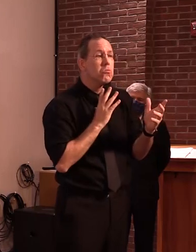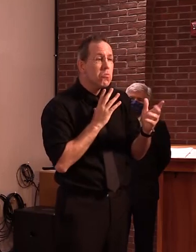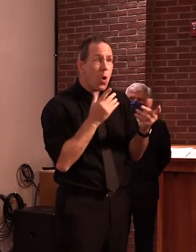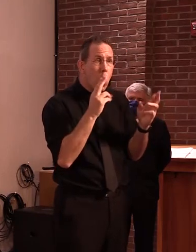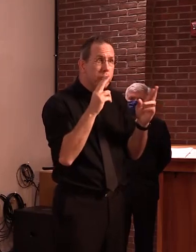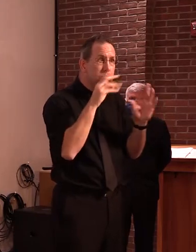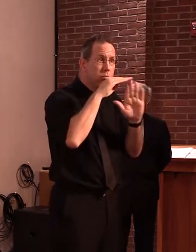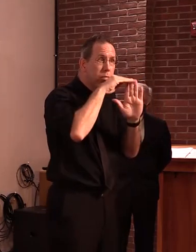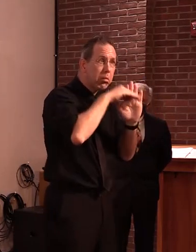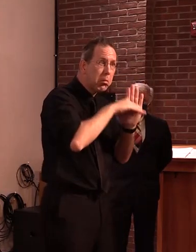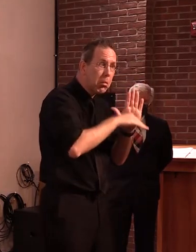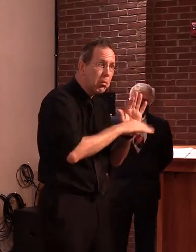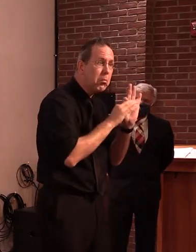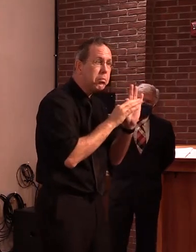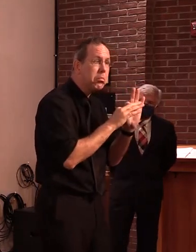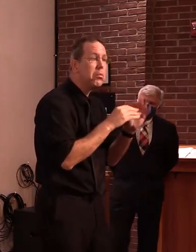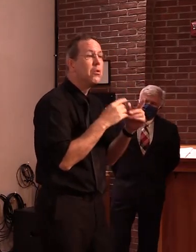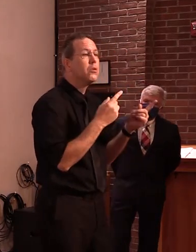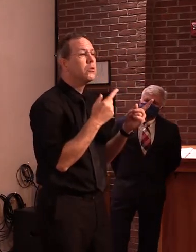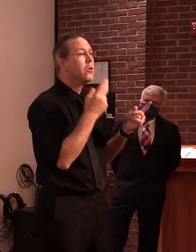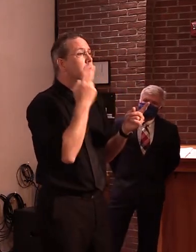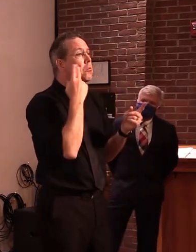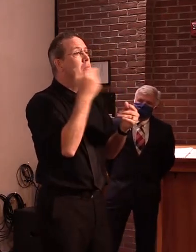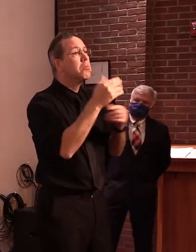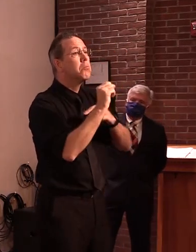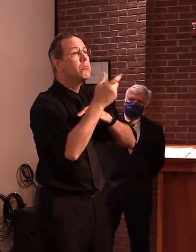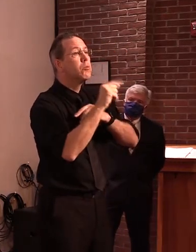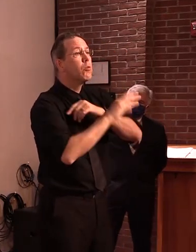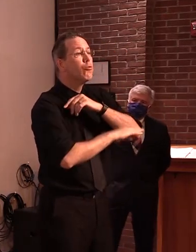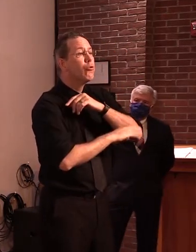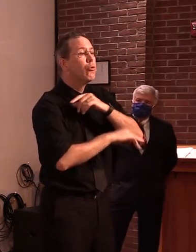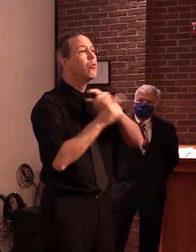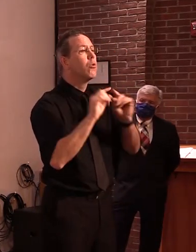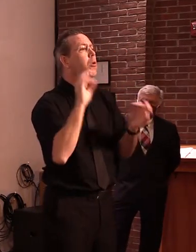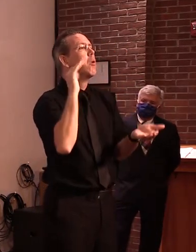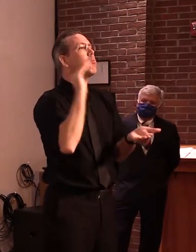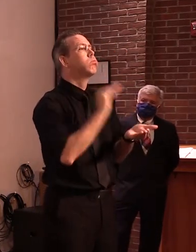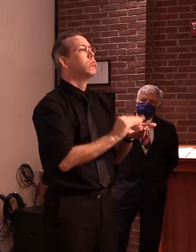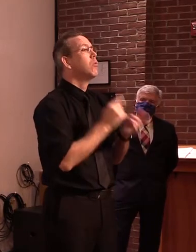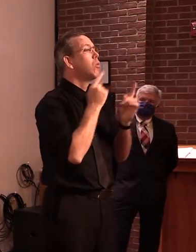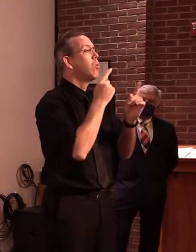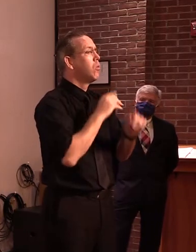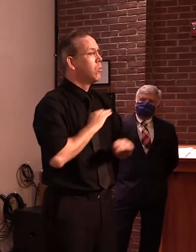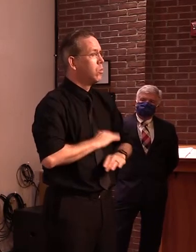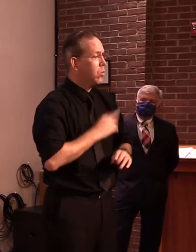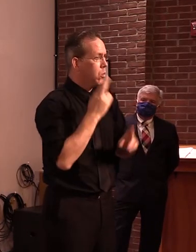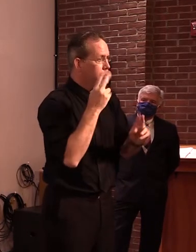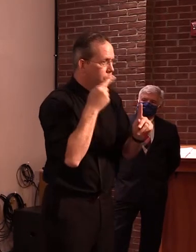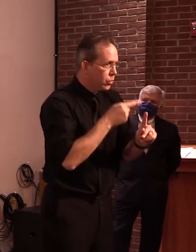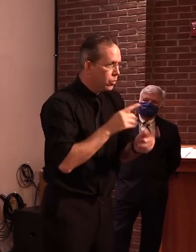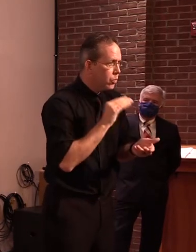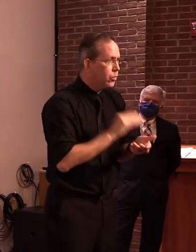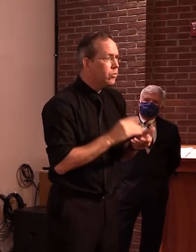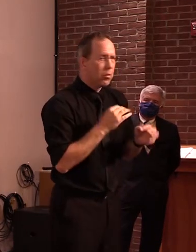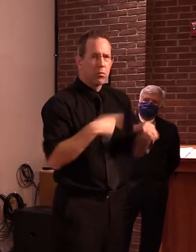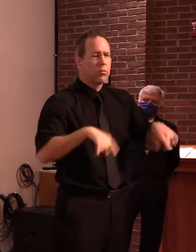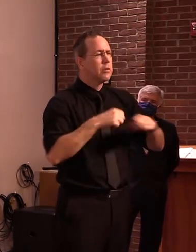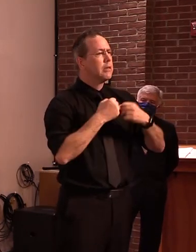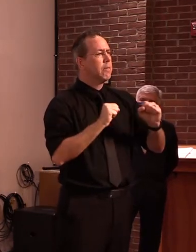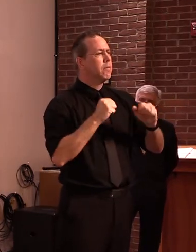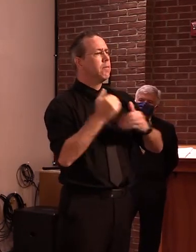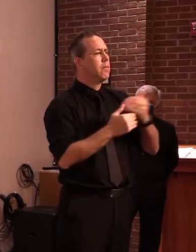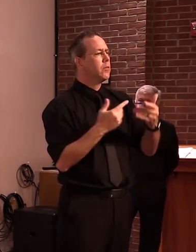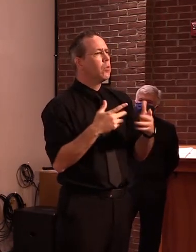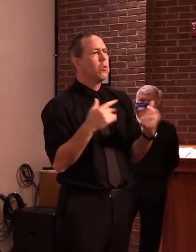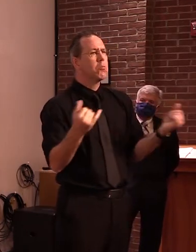could be a whole different picture, and it would be, again, far safer for those folks to come here.